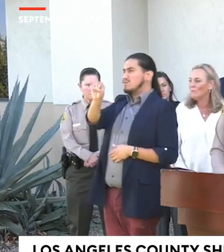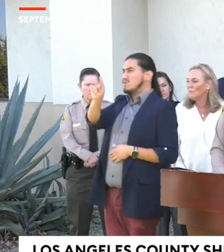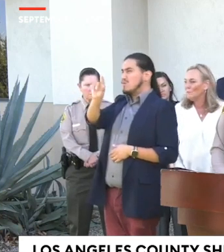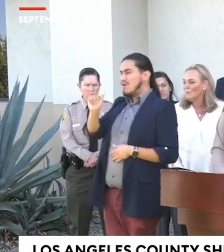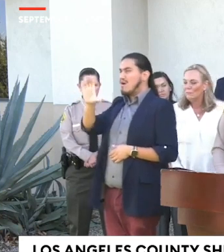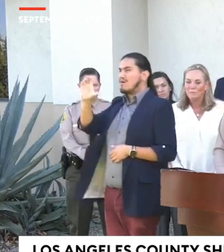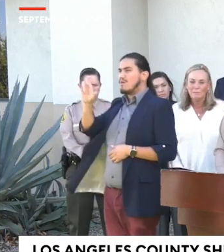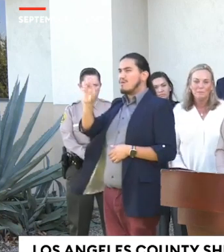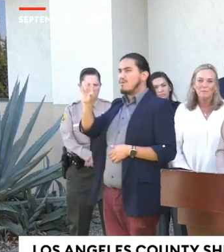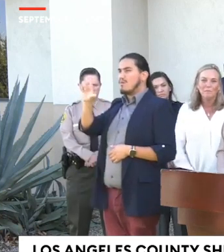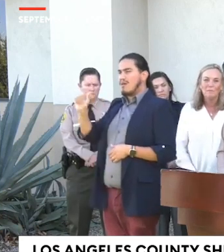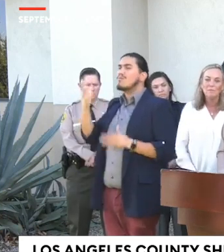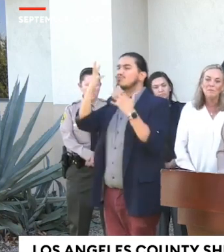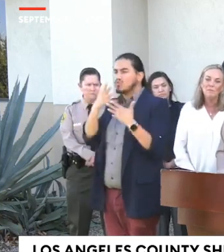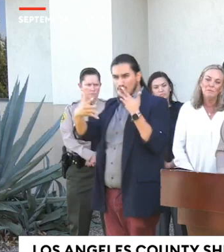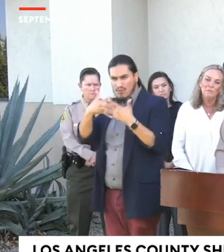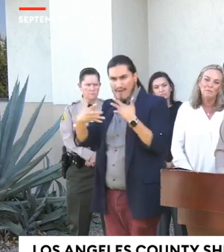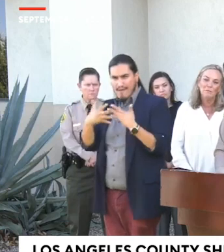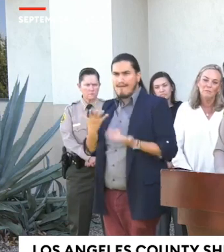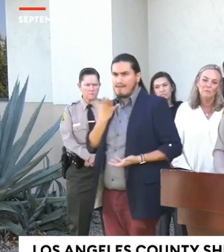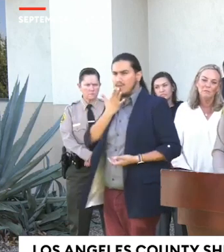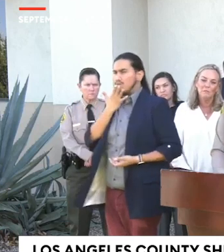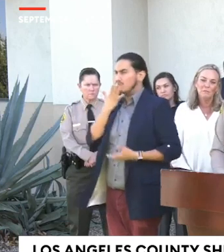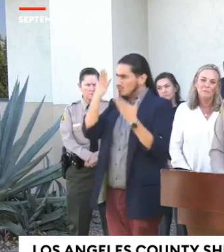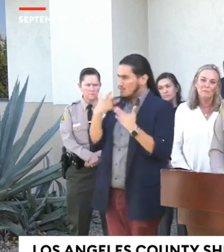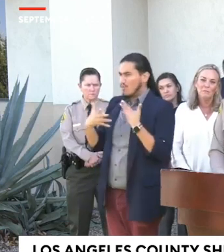dark gray in color.